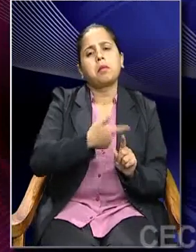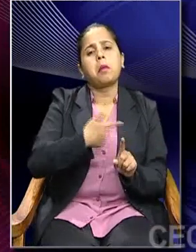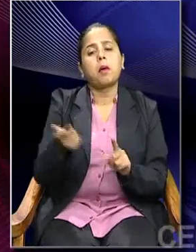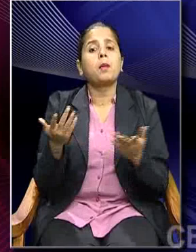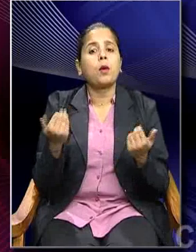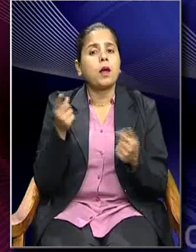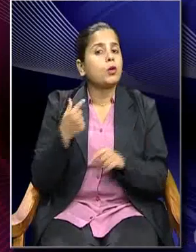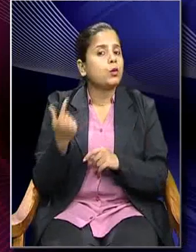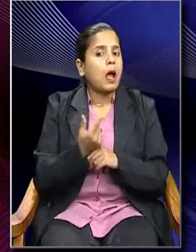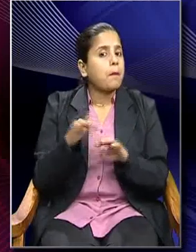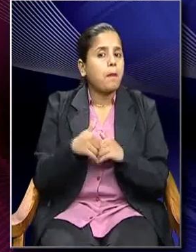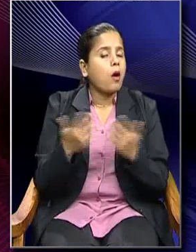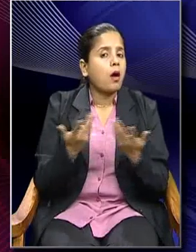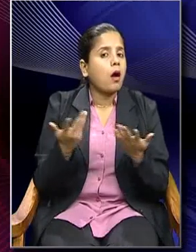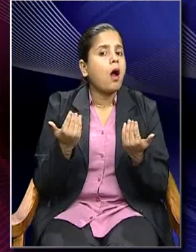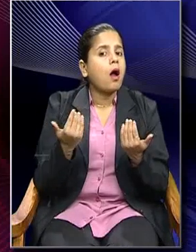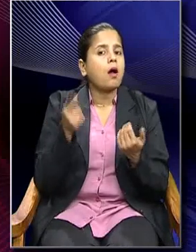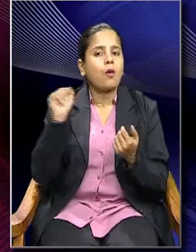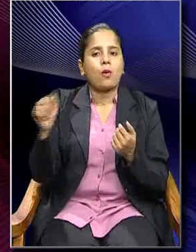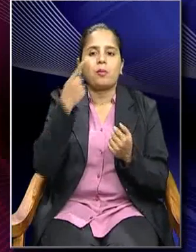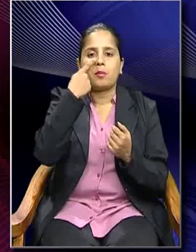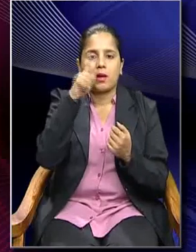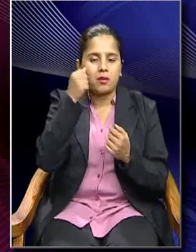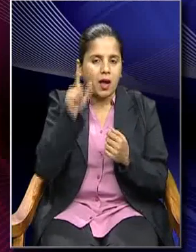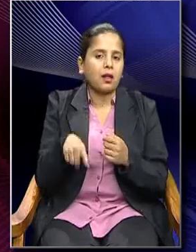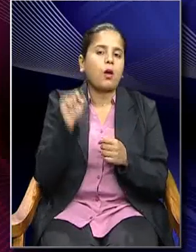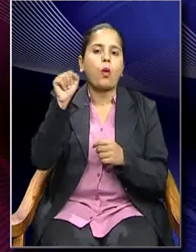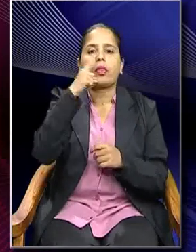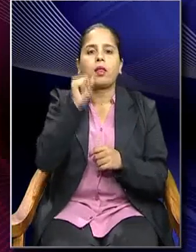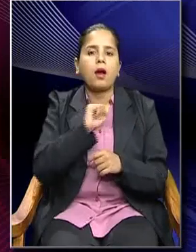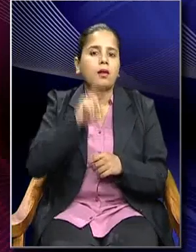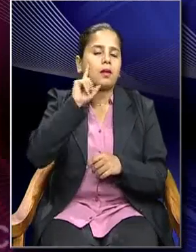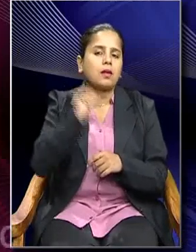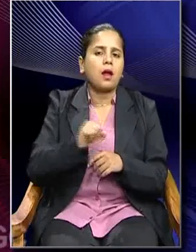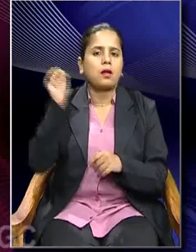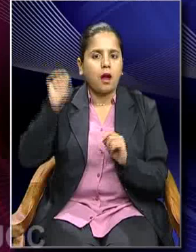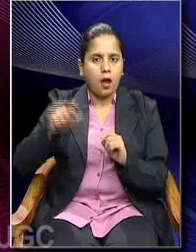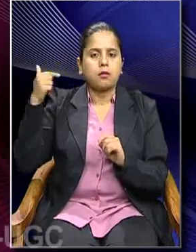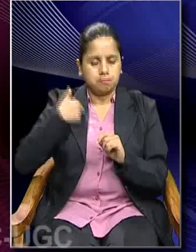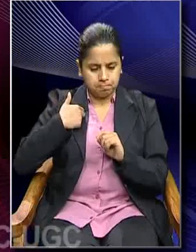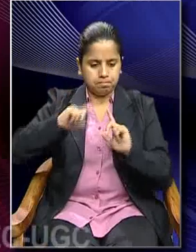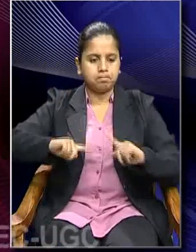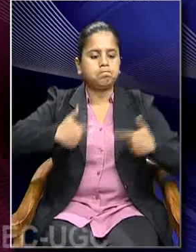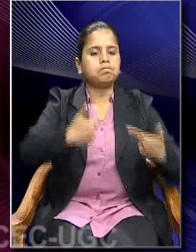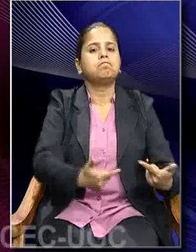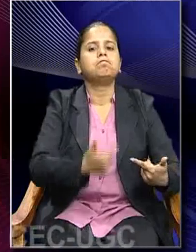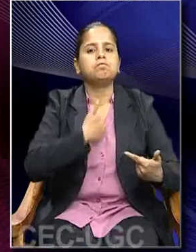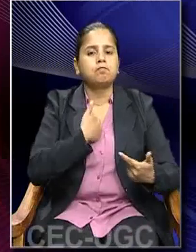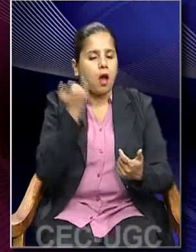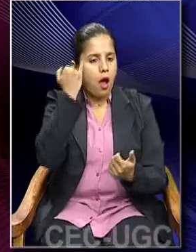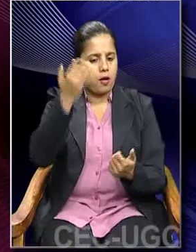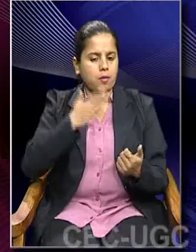to use it? Because it was their parents or grandparents who were able to transmit this idea